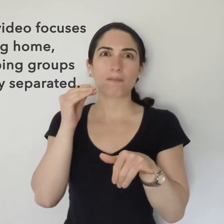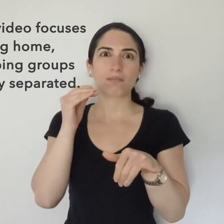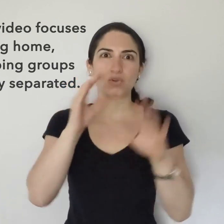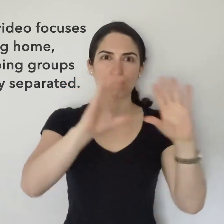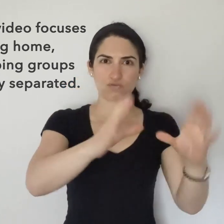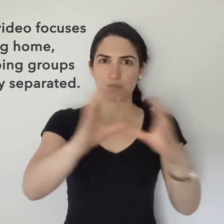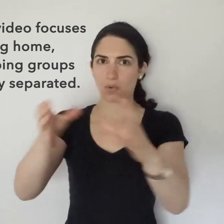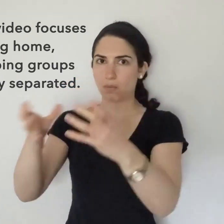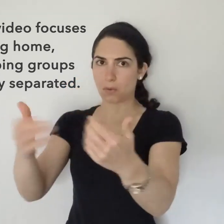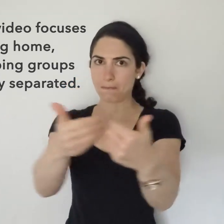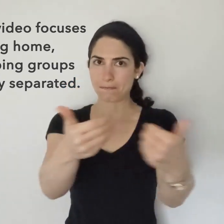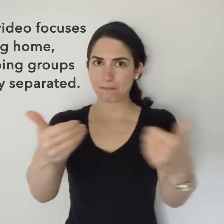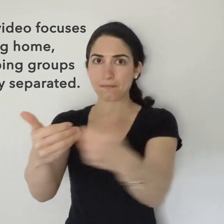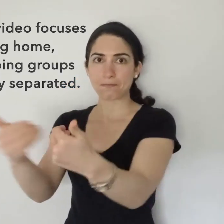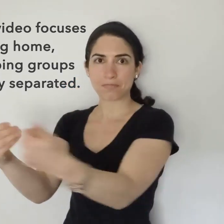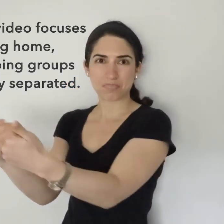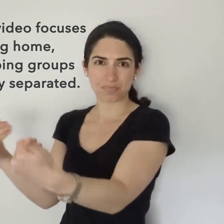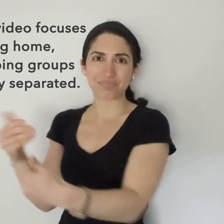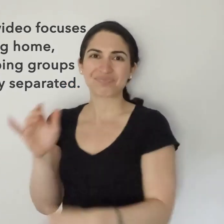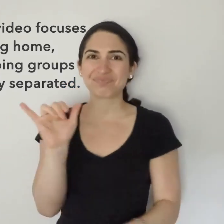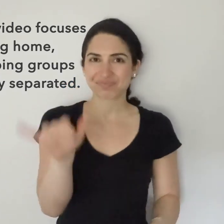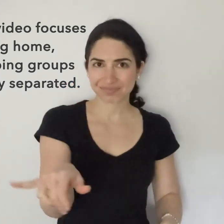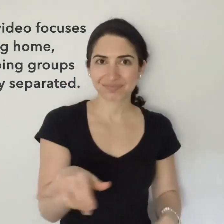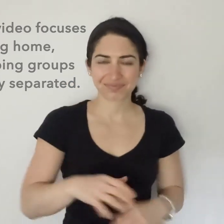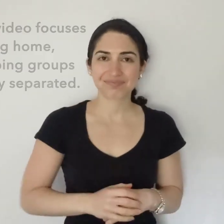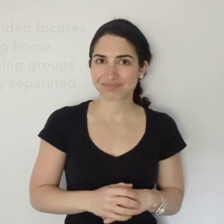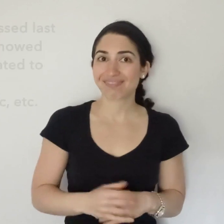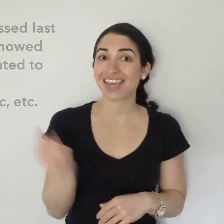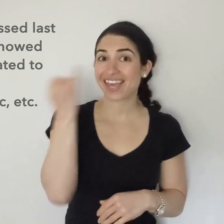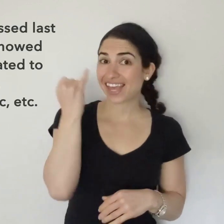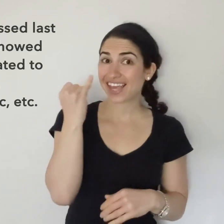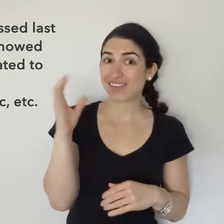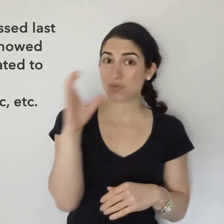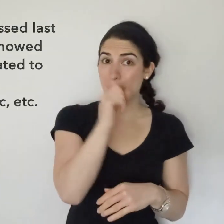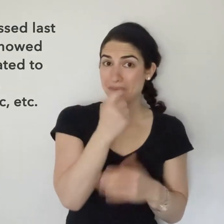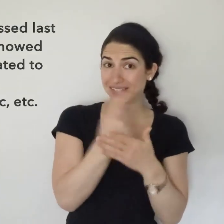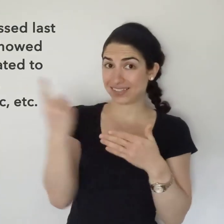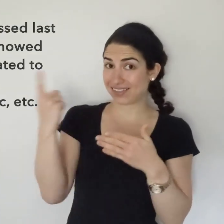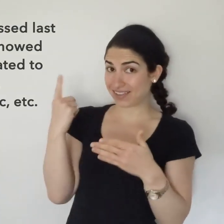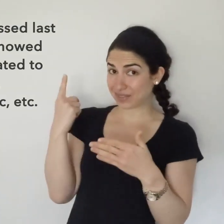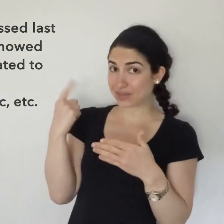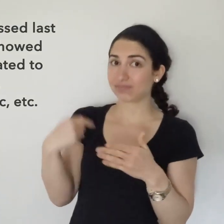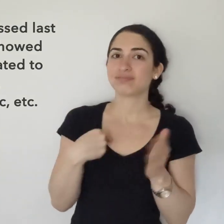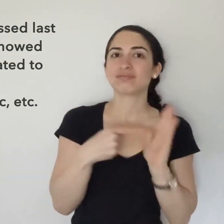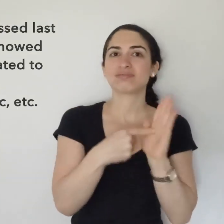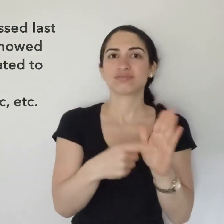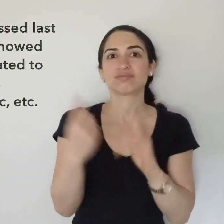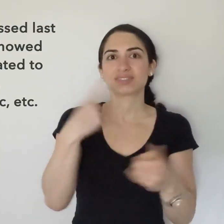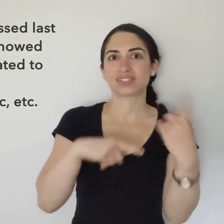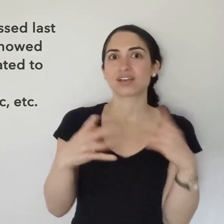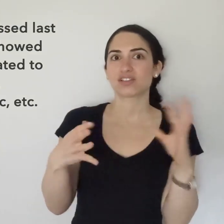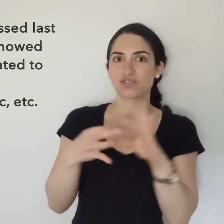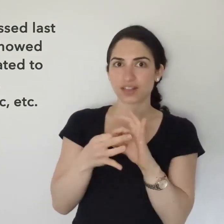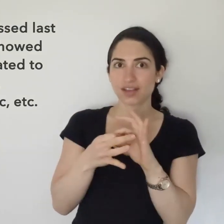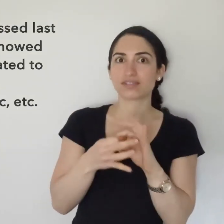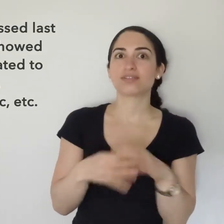and keeping groups physically separated and those terms. If you missed last week, I showed signs related